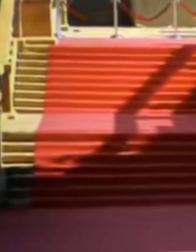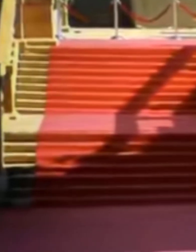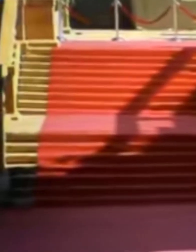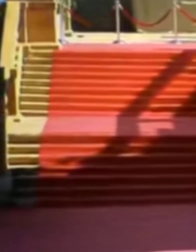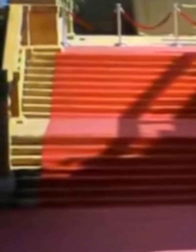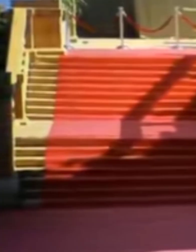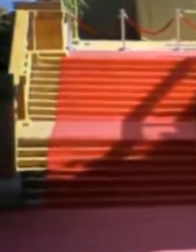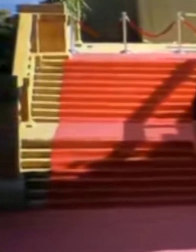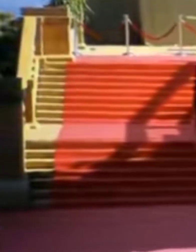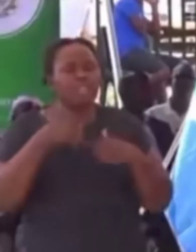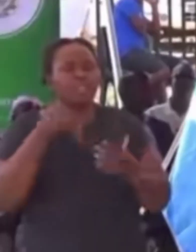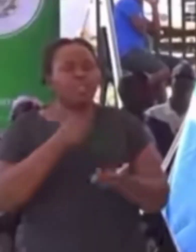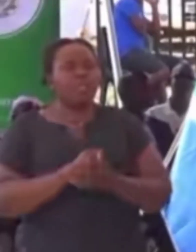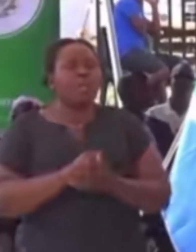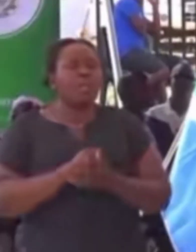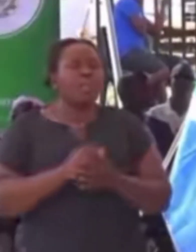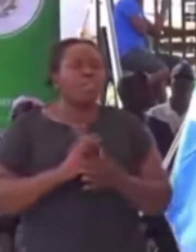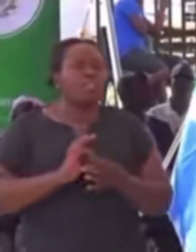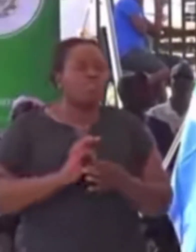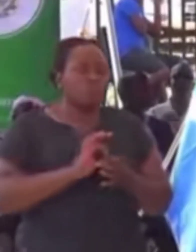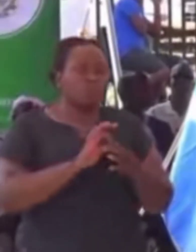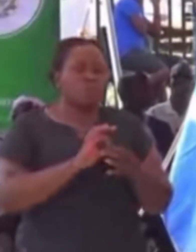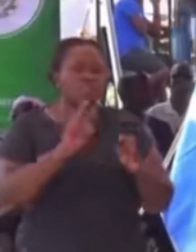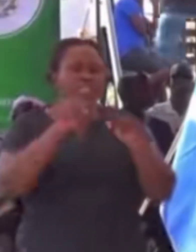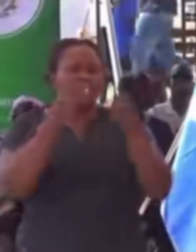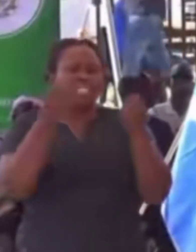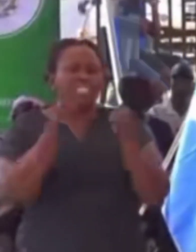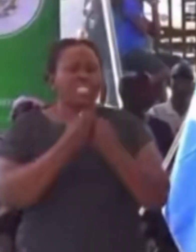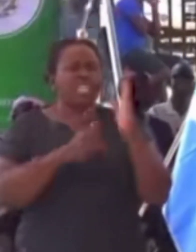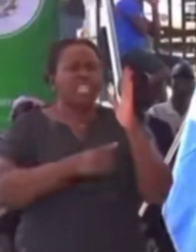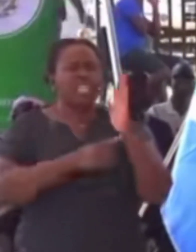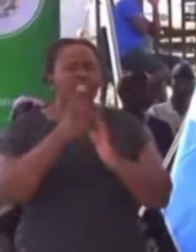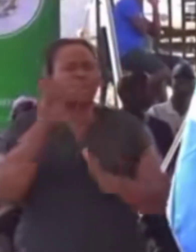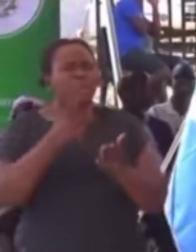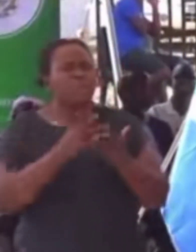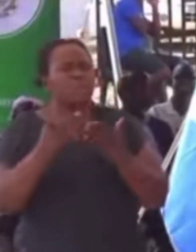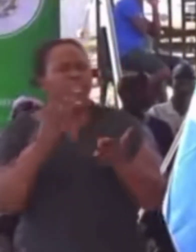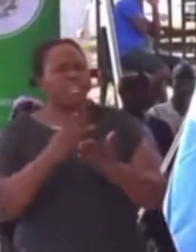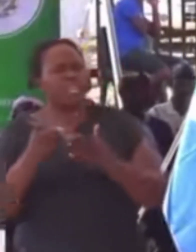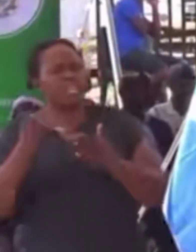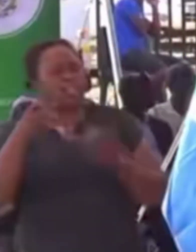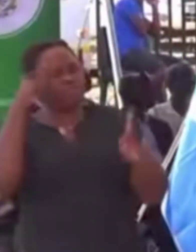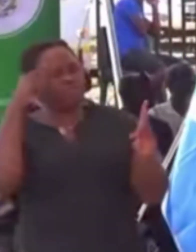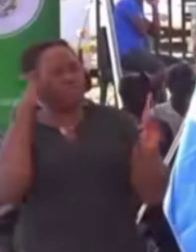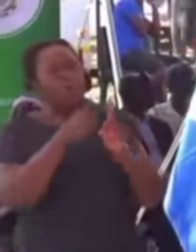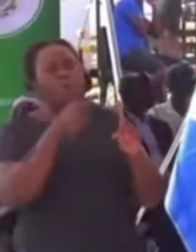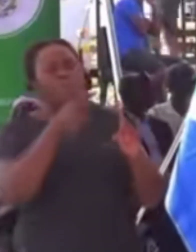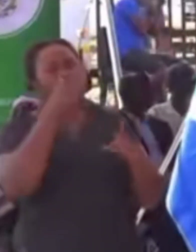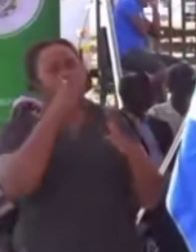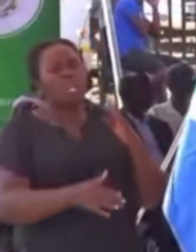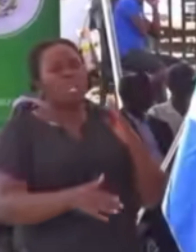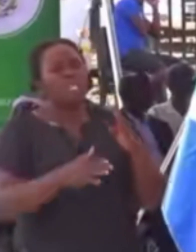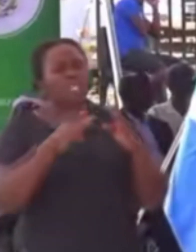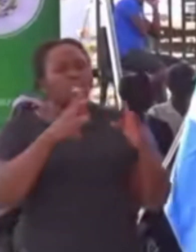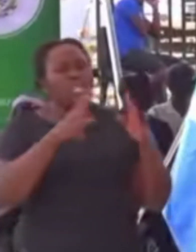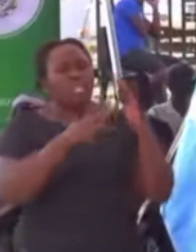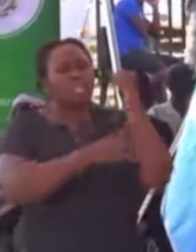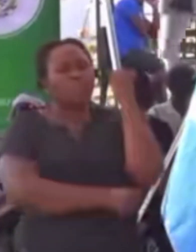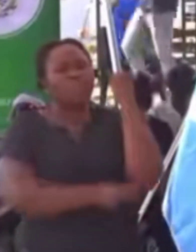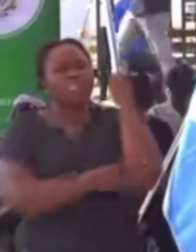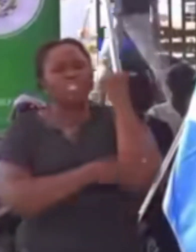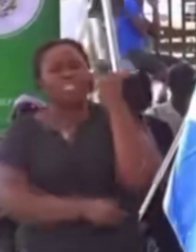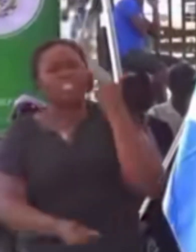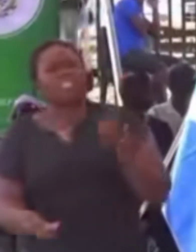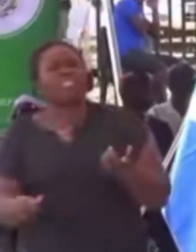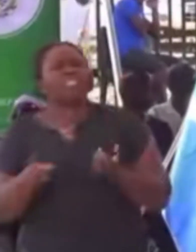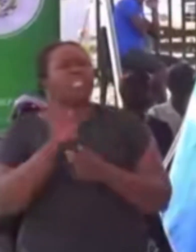at Limpopo? Then the question still stands that between the two leaders, one is more sick than the